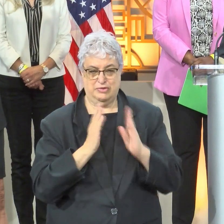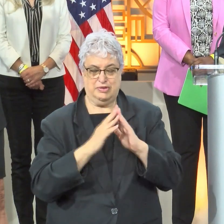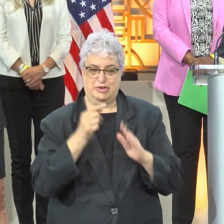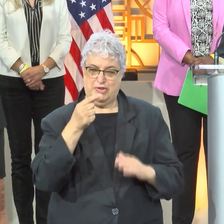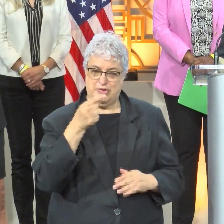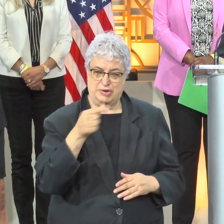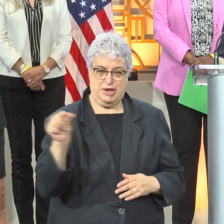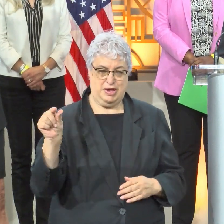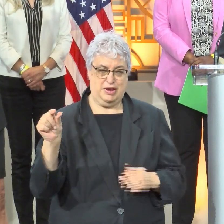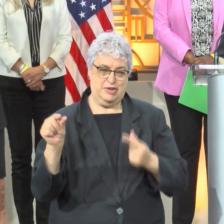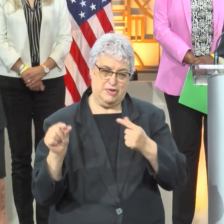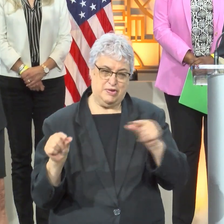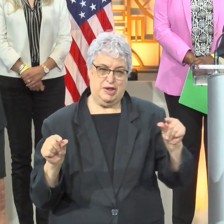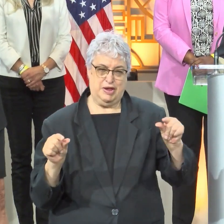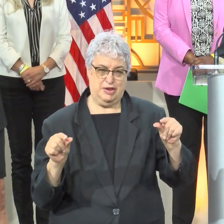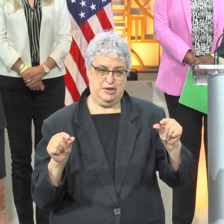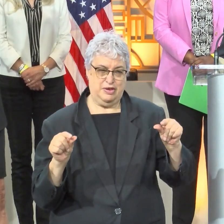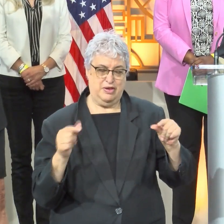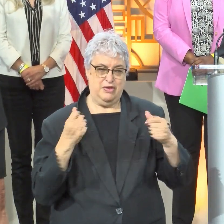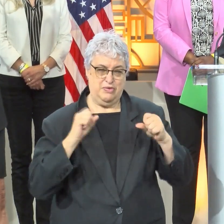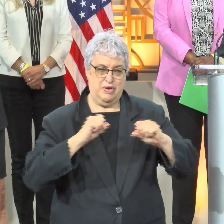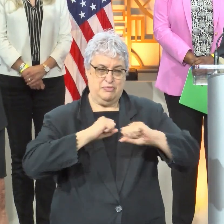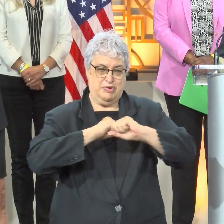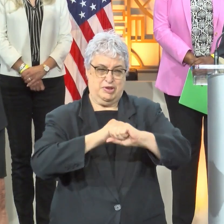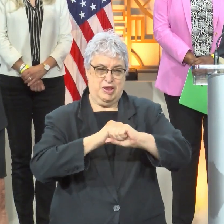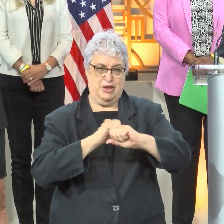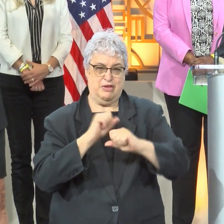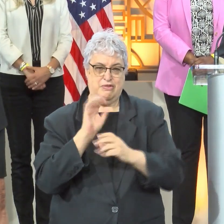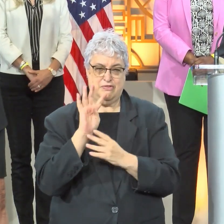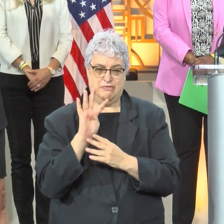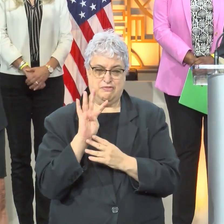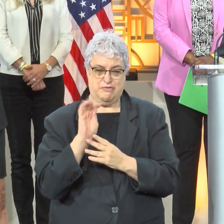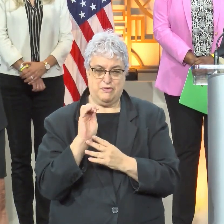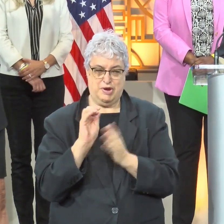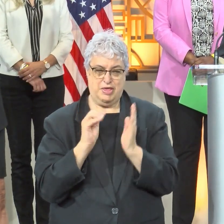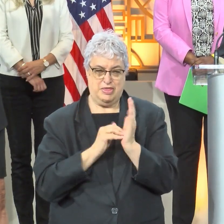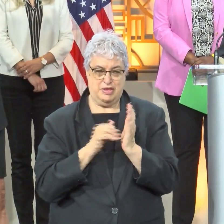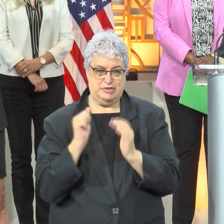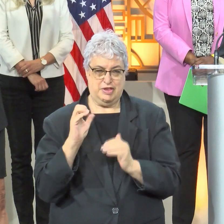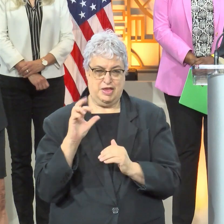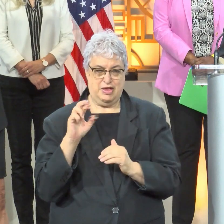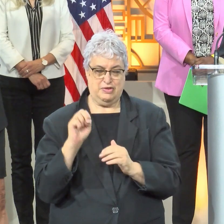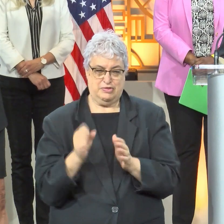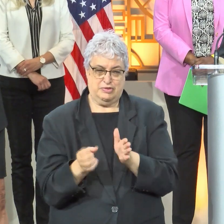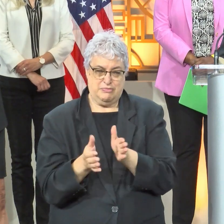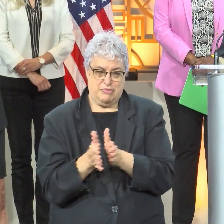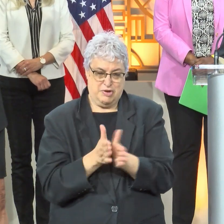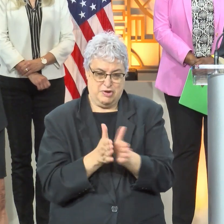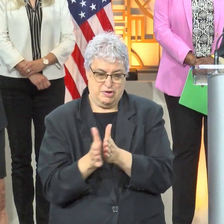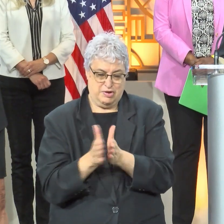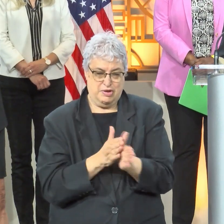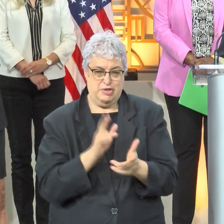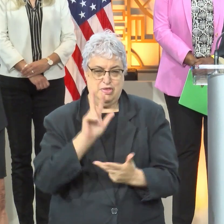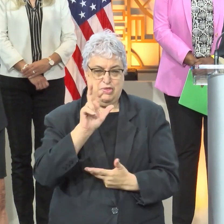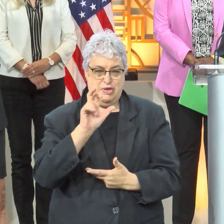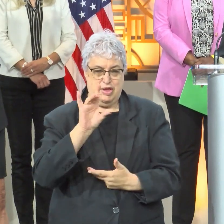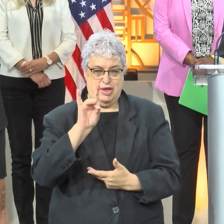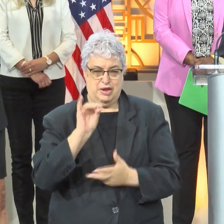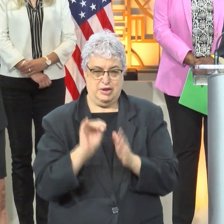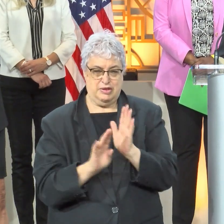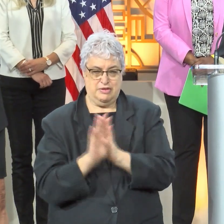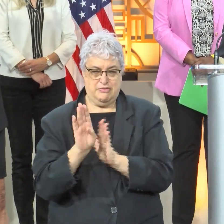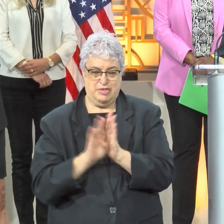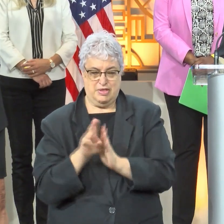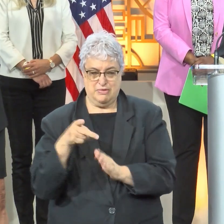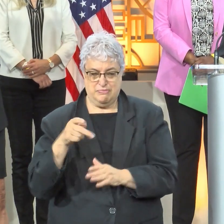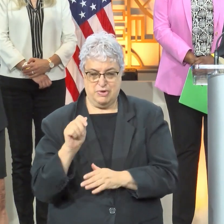do everything we can to protect our nearly 40,000 acres of park lands, 380 developed